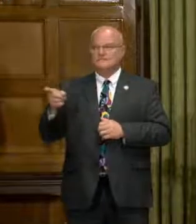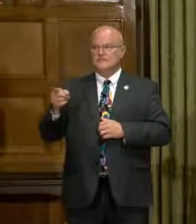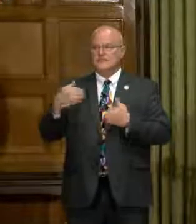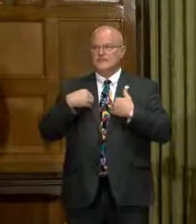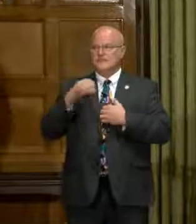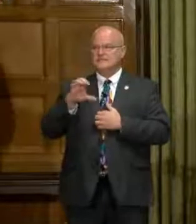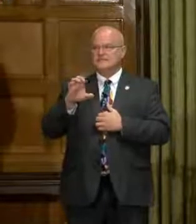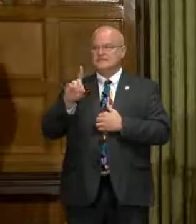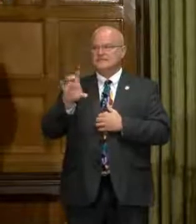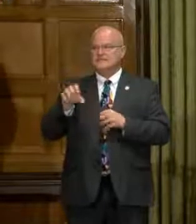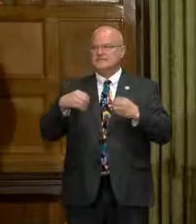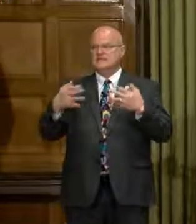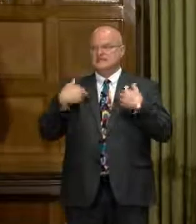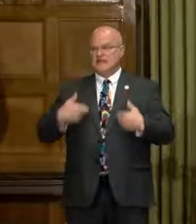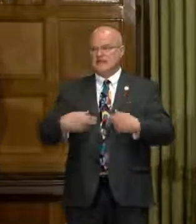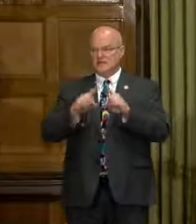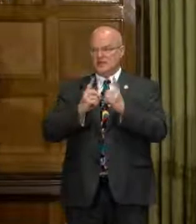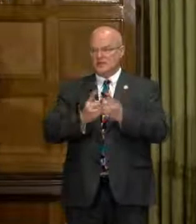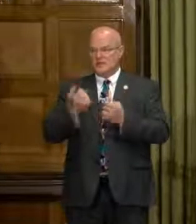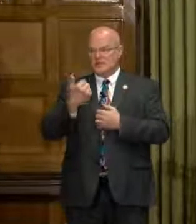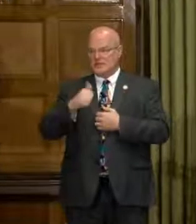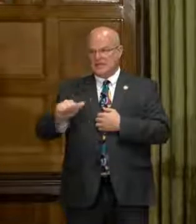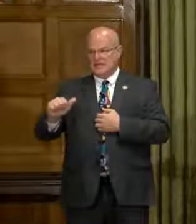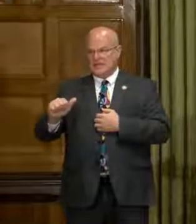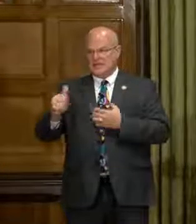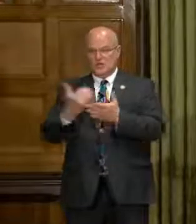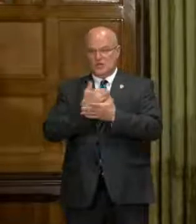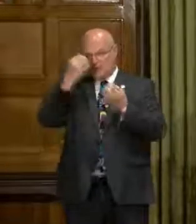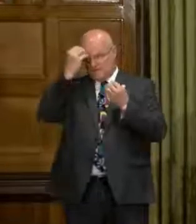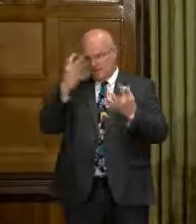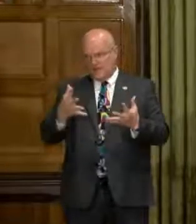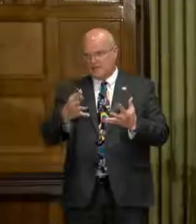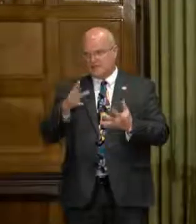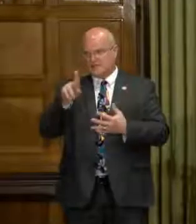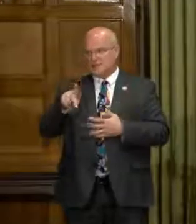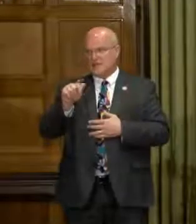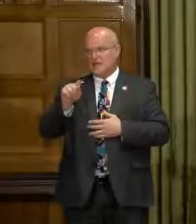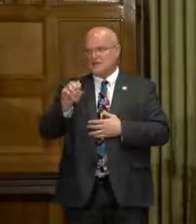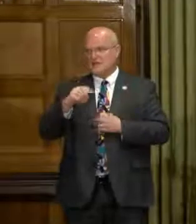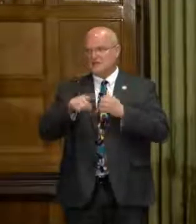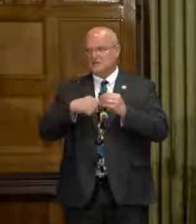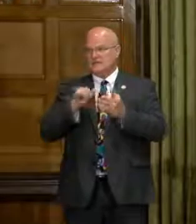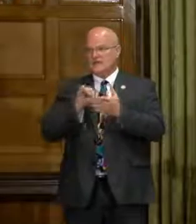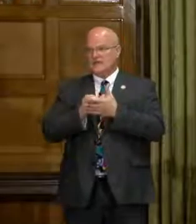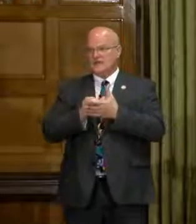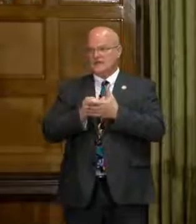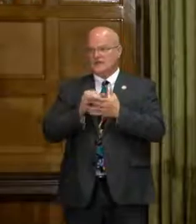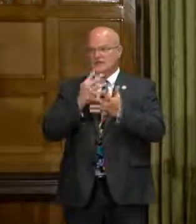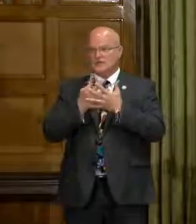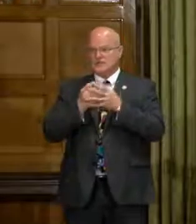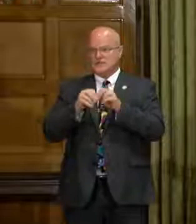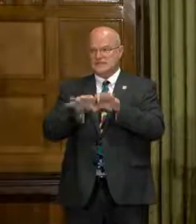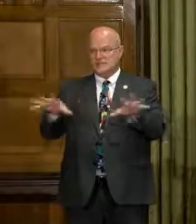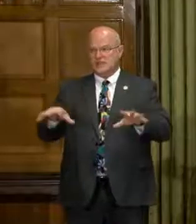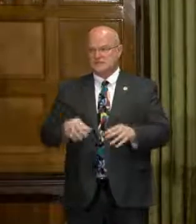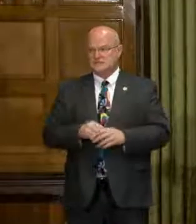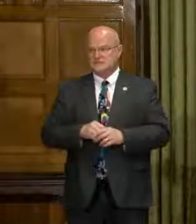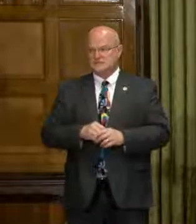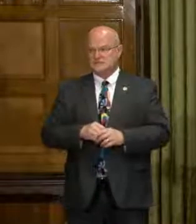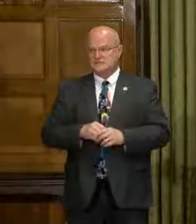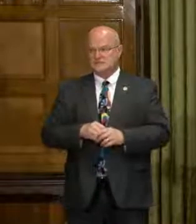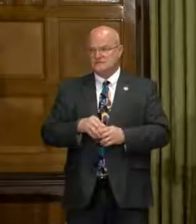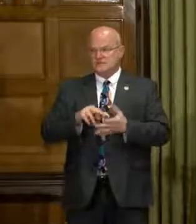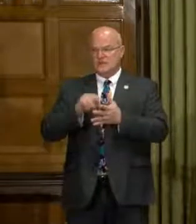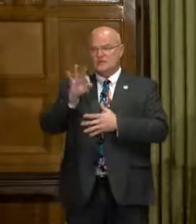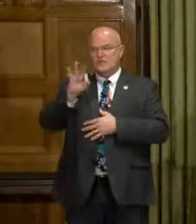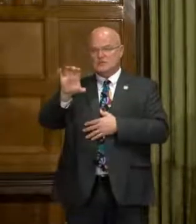Has the CDC given the health department any new information or updates on the prison outbreaks? In